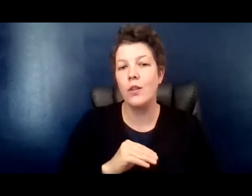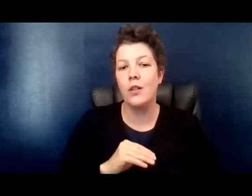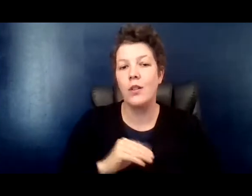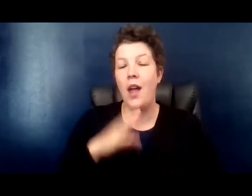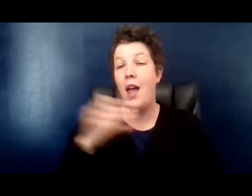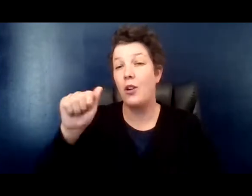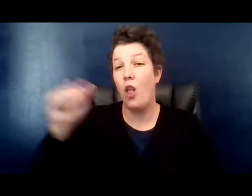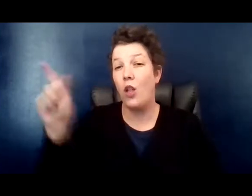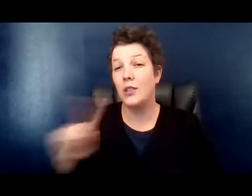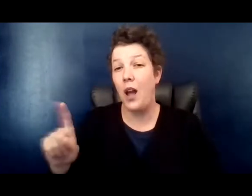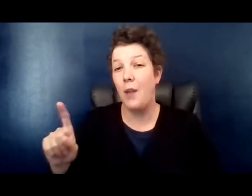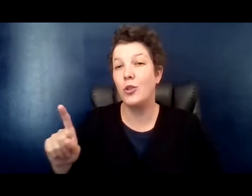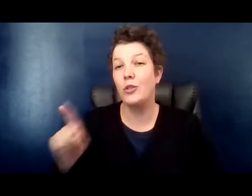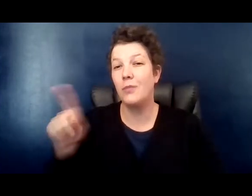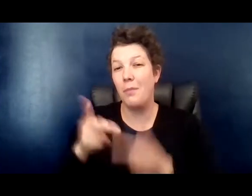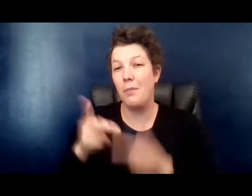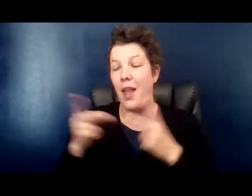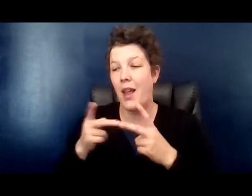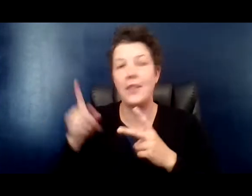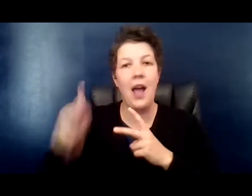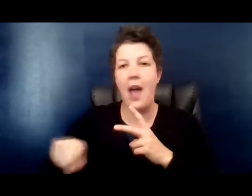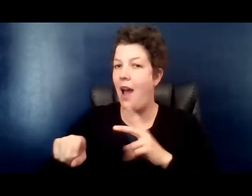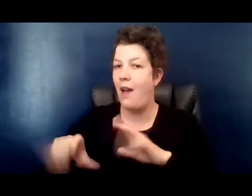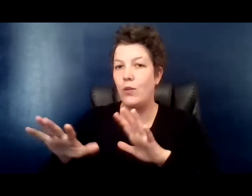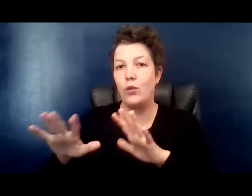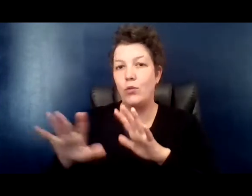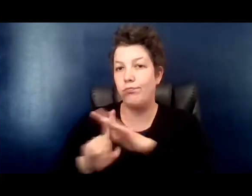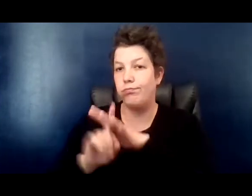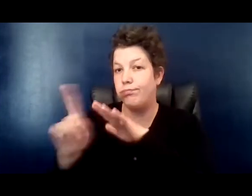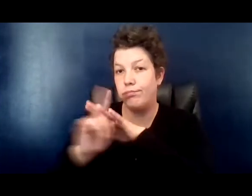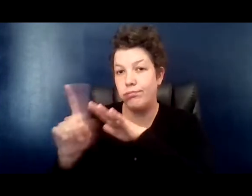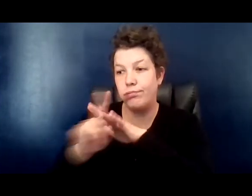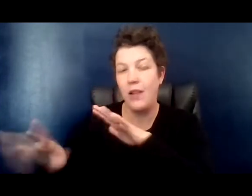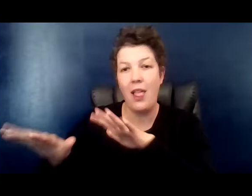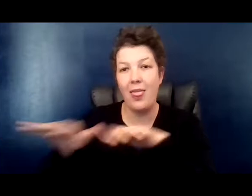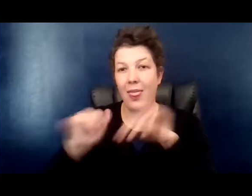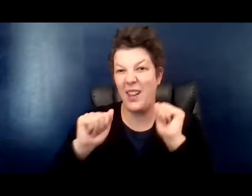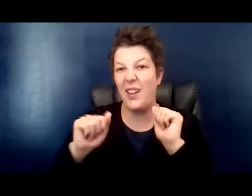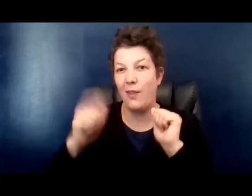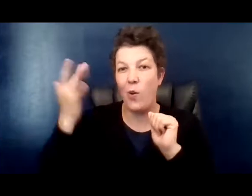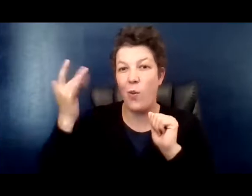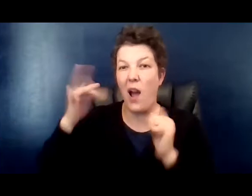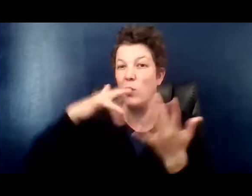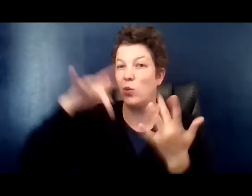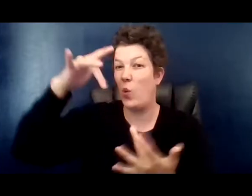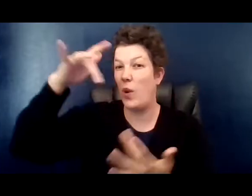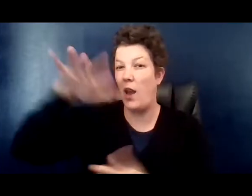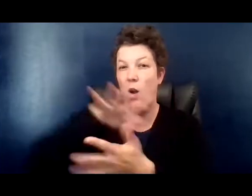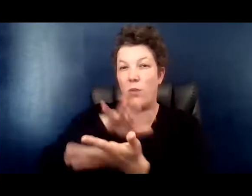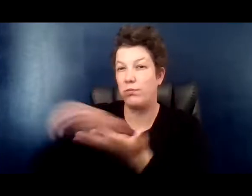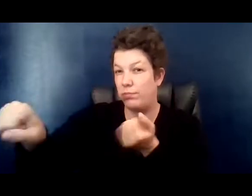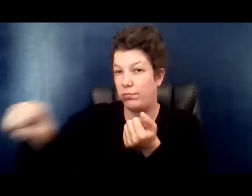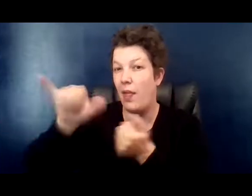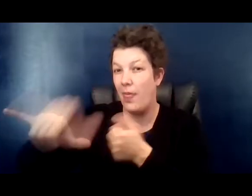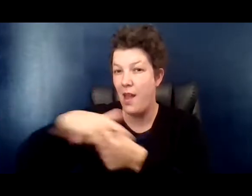the Lantern, was destroyed. The other one, I think they can redo. What the health department wants